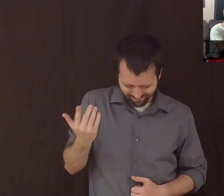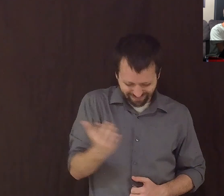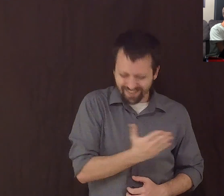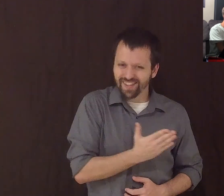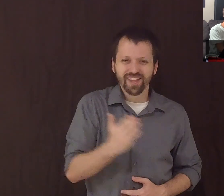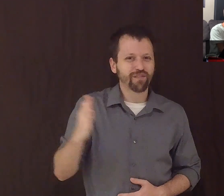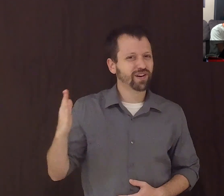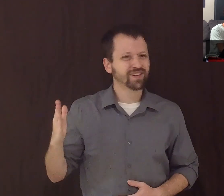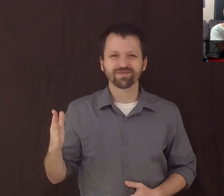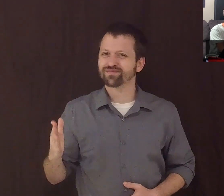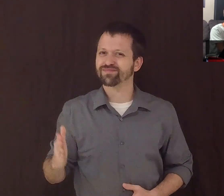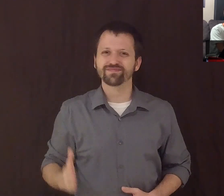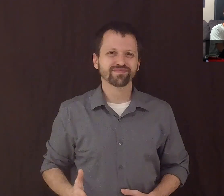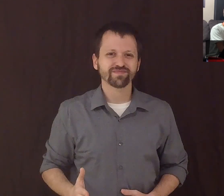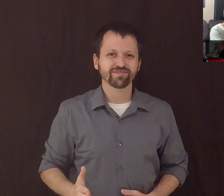be